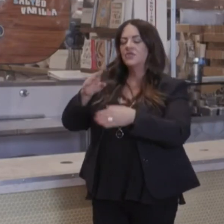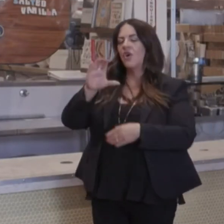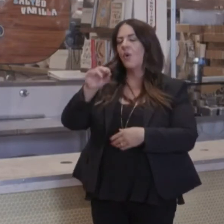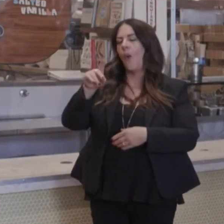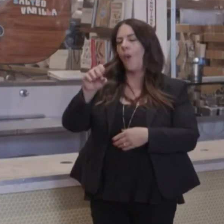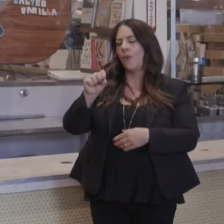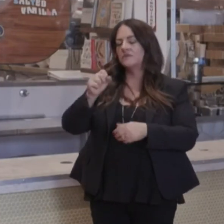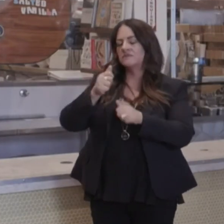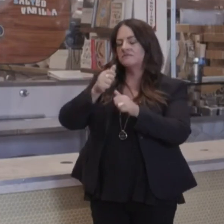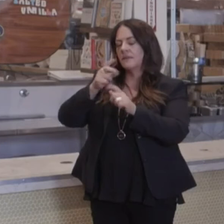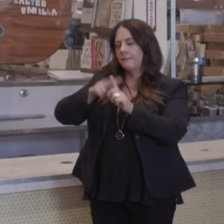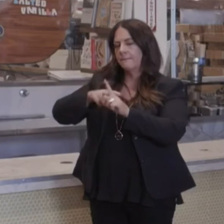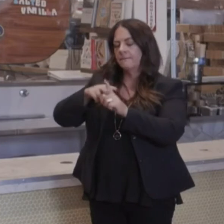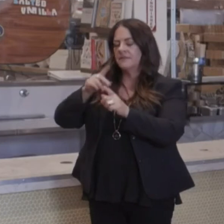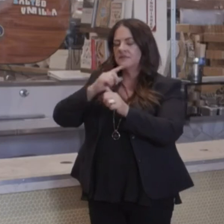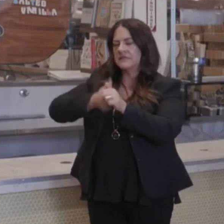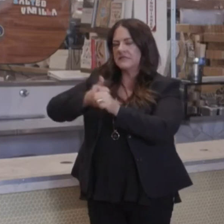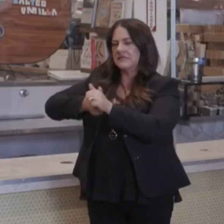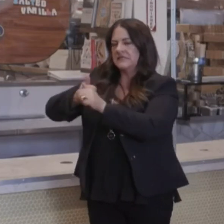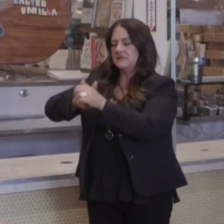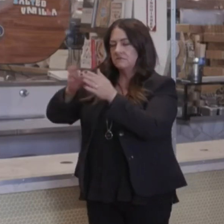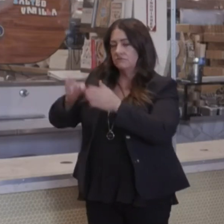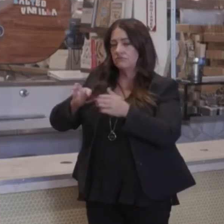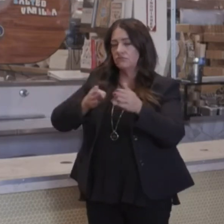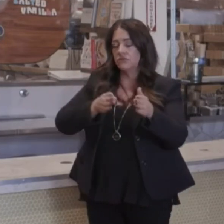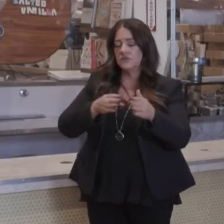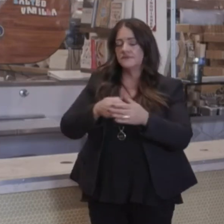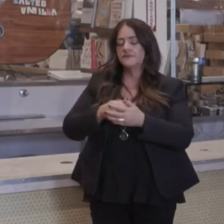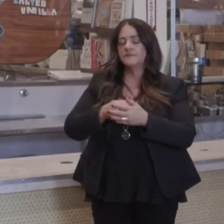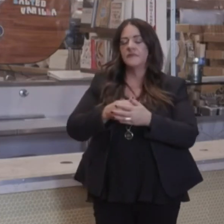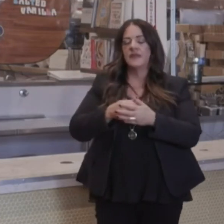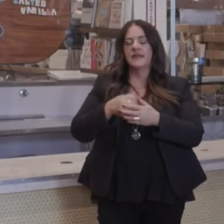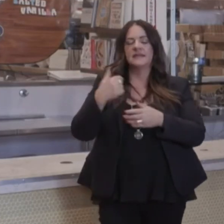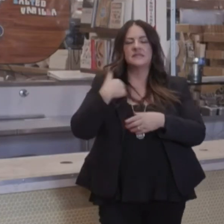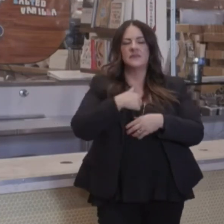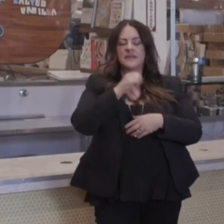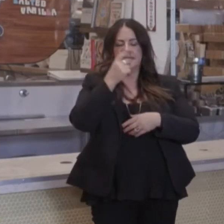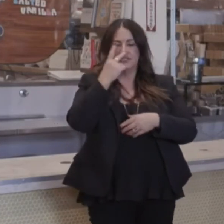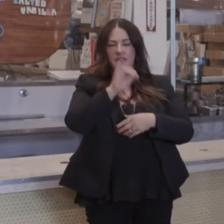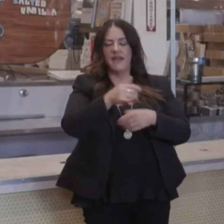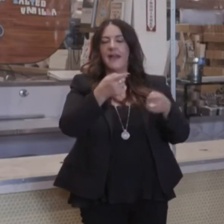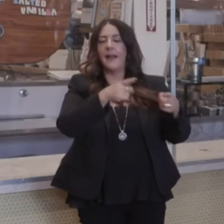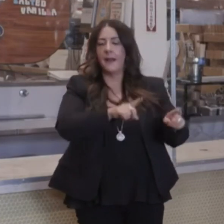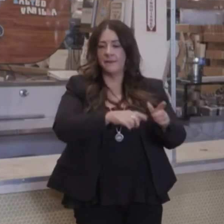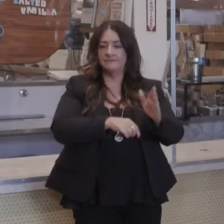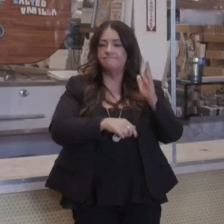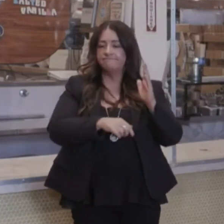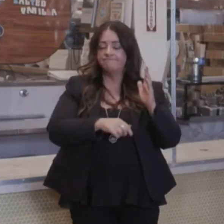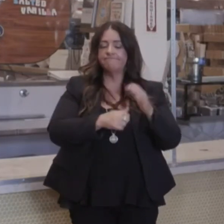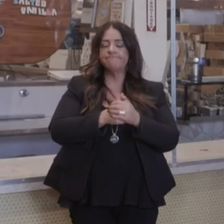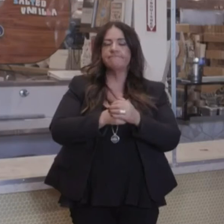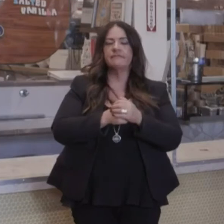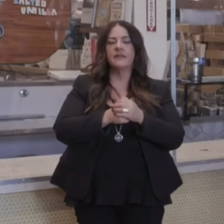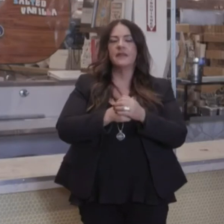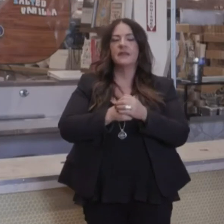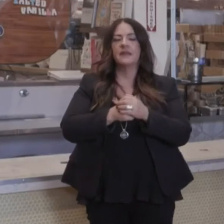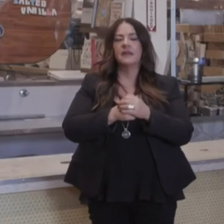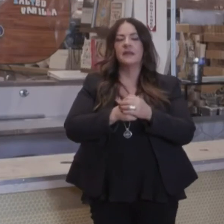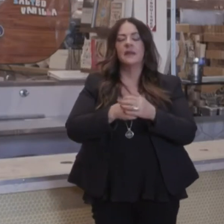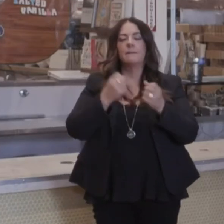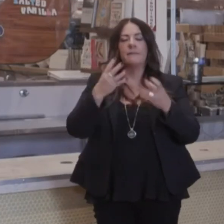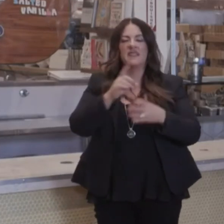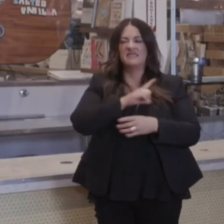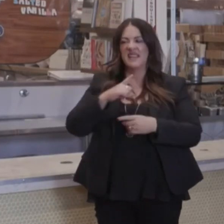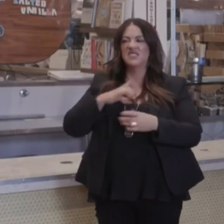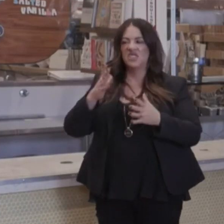We've been highlighting those abuses. They haven't been highlighted for us. We were down at Ramona Gardens. We were highlighting that with a number of